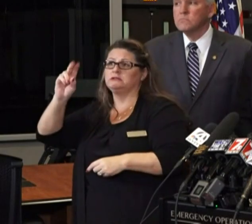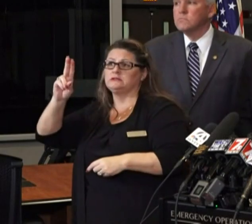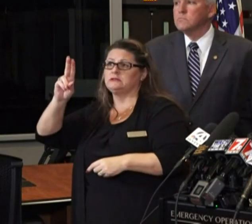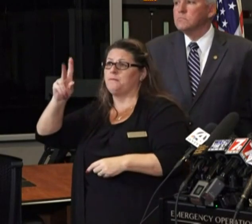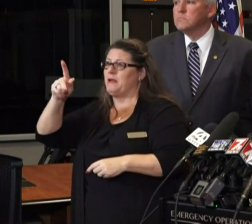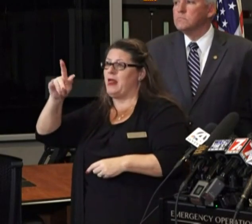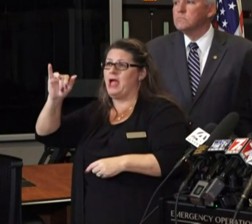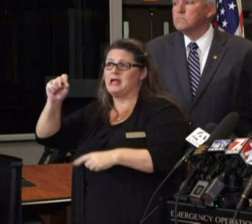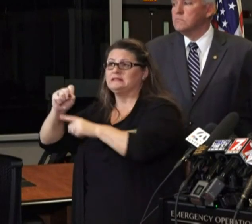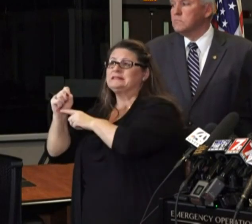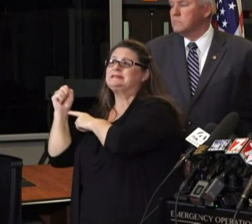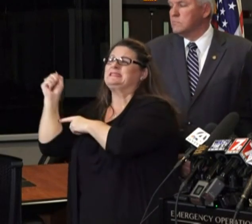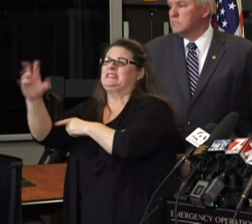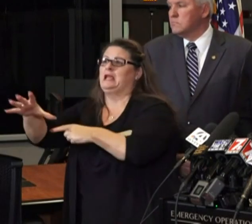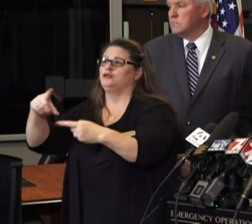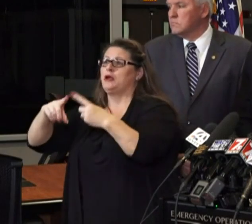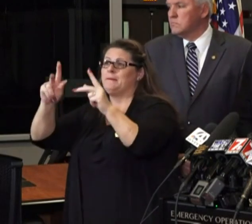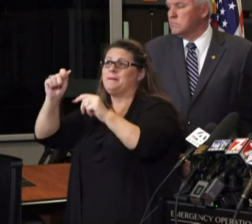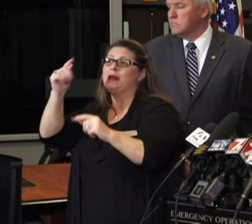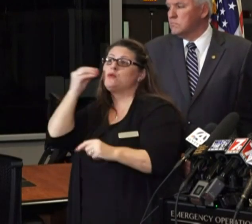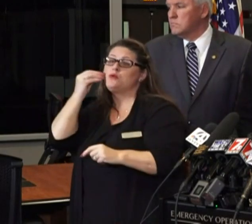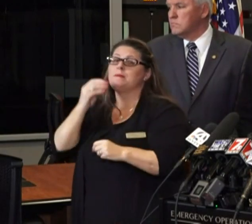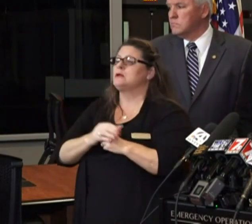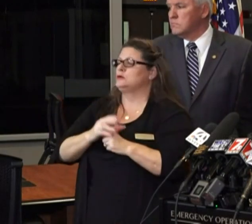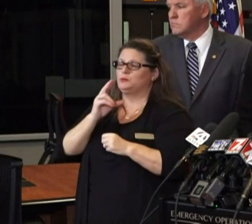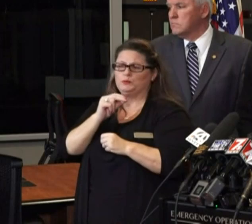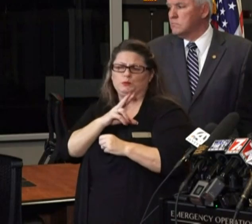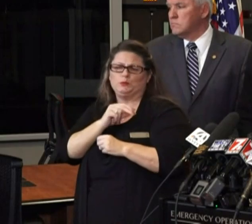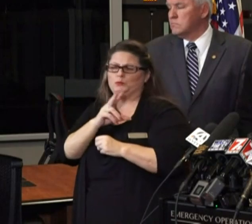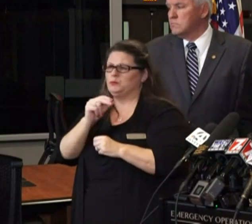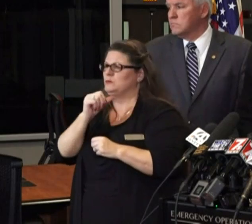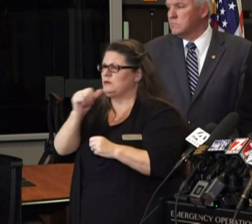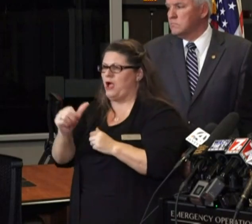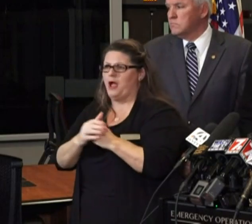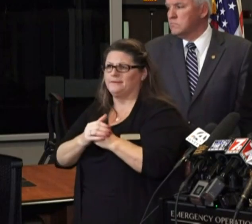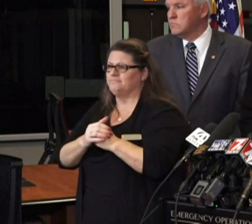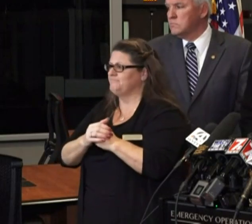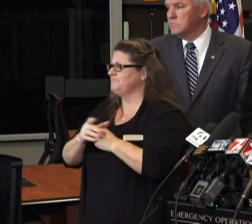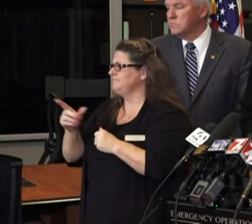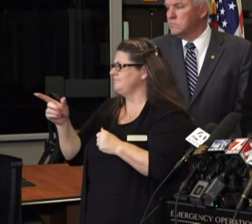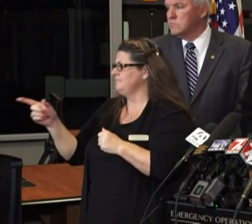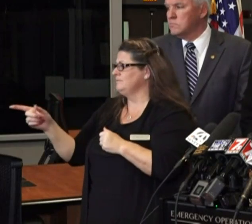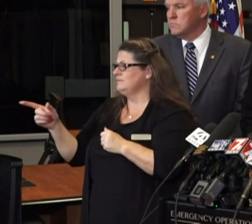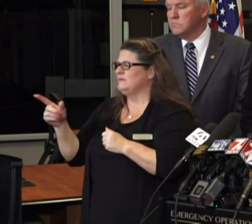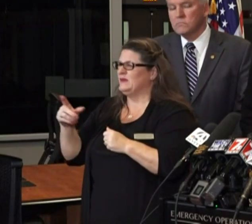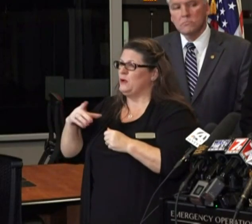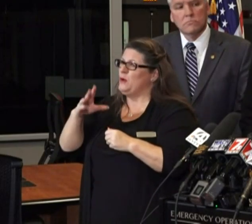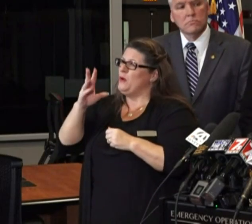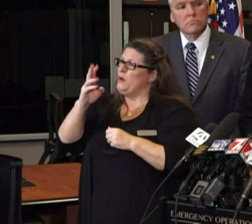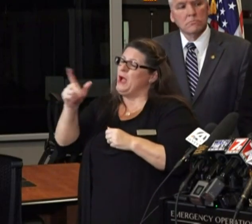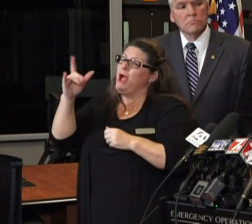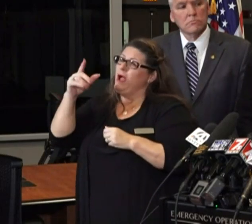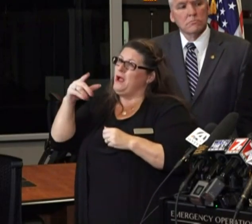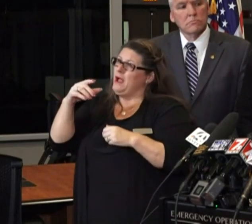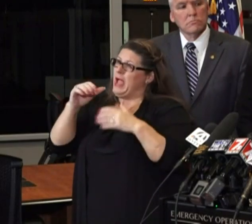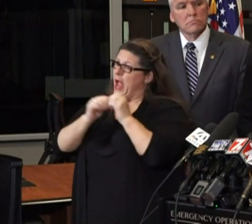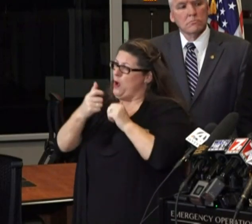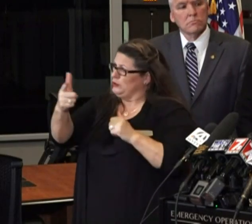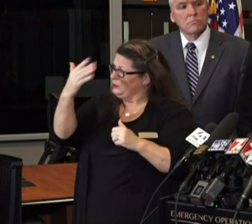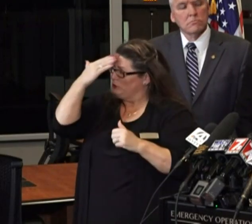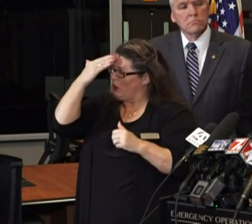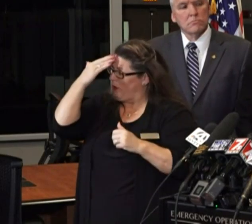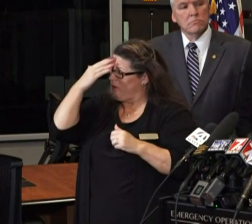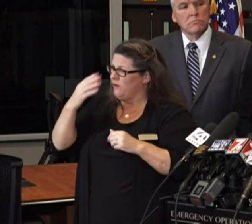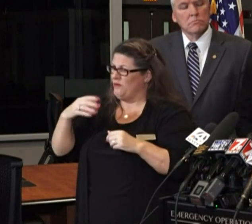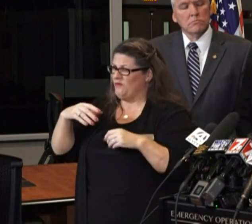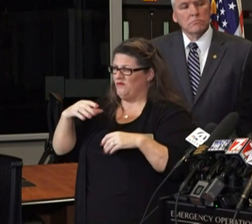That is correct. And not to be flippant, but you can't obviously know from an app whether someone has a cold or flu or coronavirus.